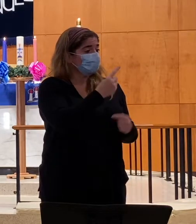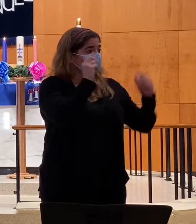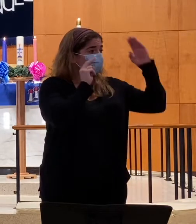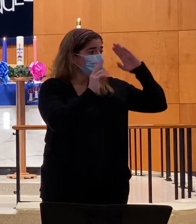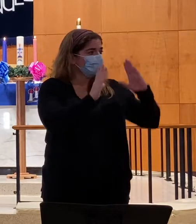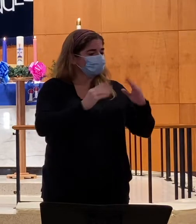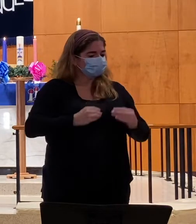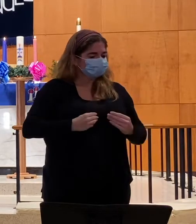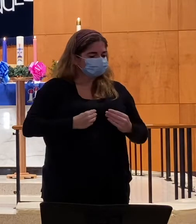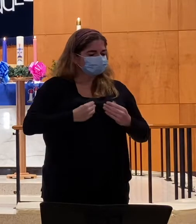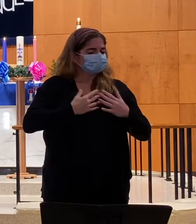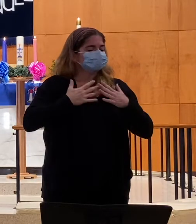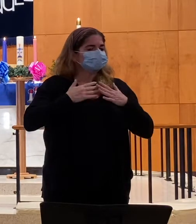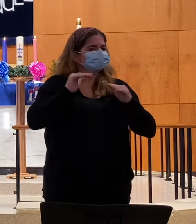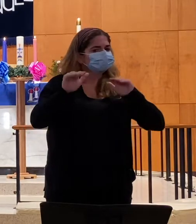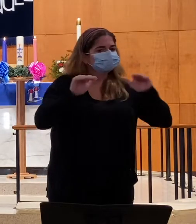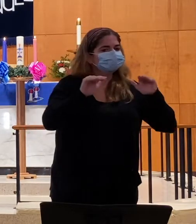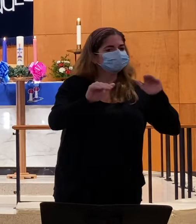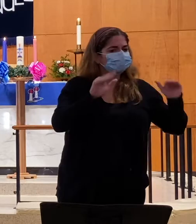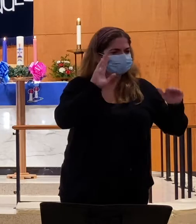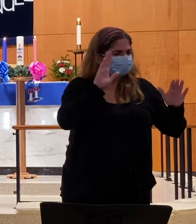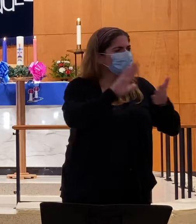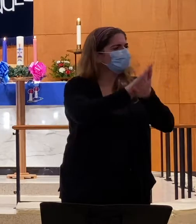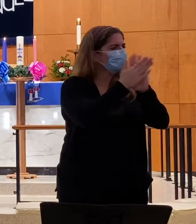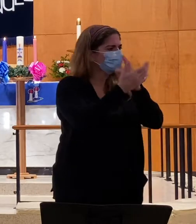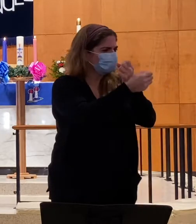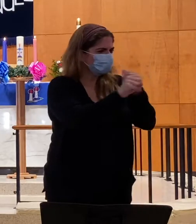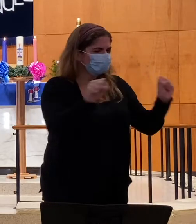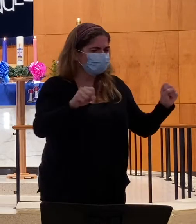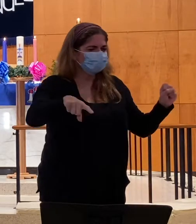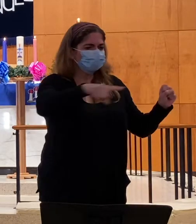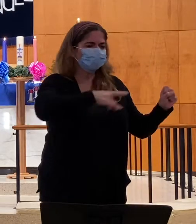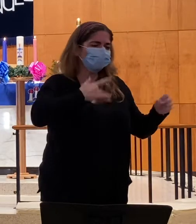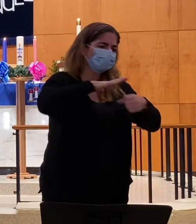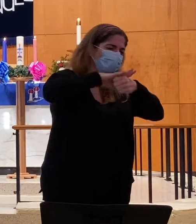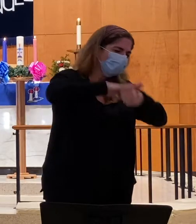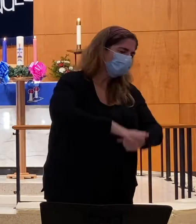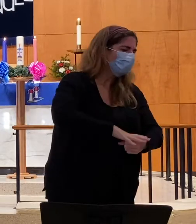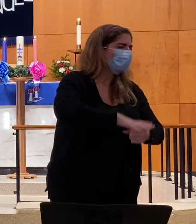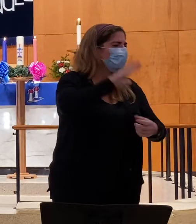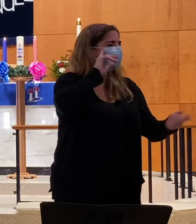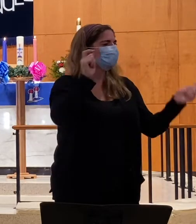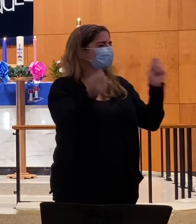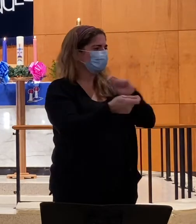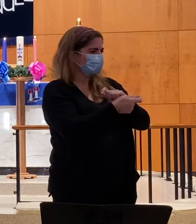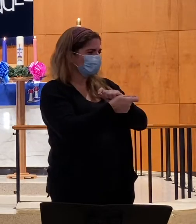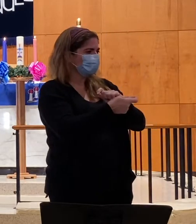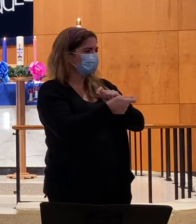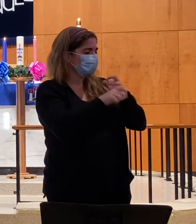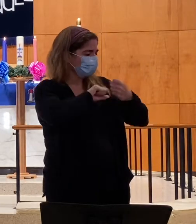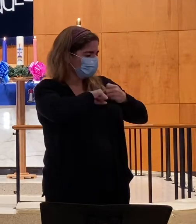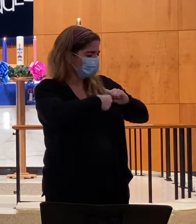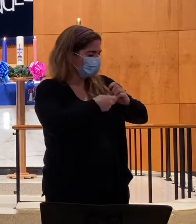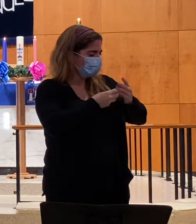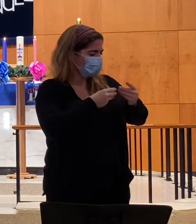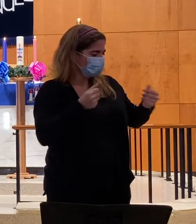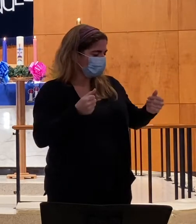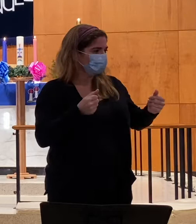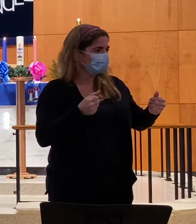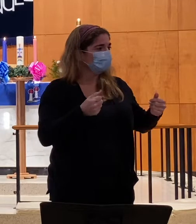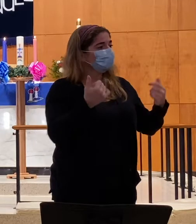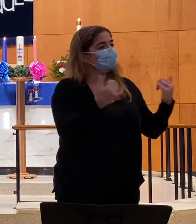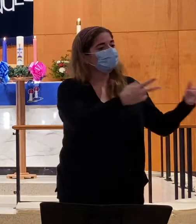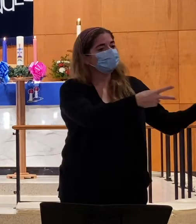of the Lord, announces deliverance for those who are oppressed and comfort for those who mourn. A reading from the